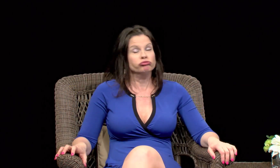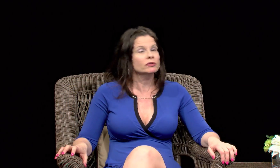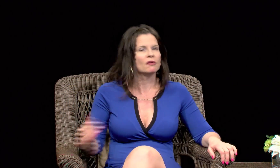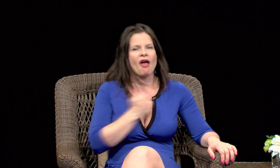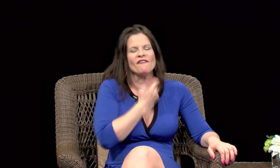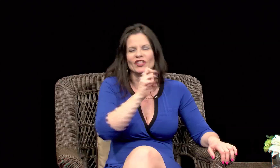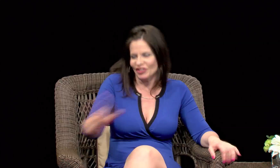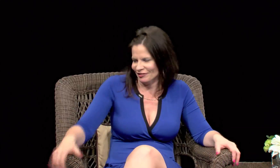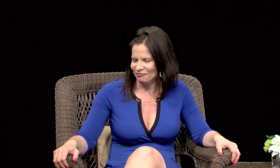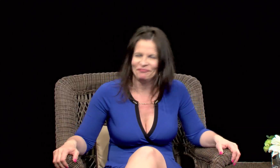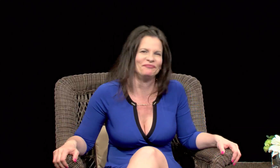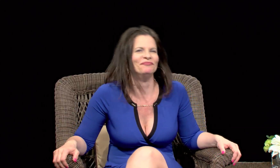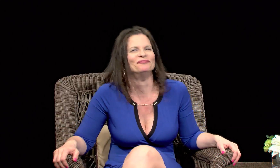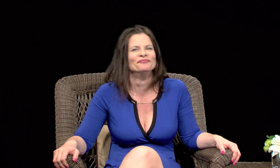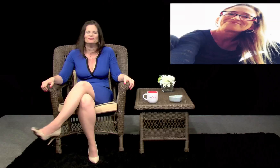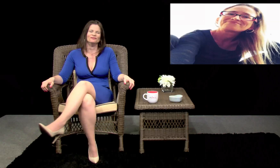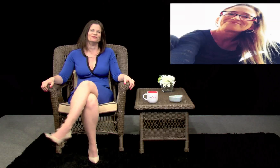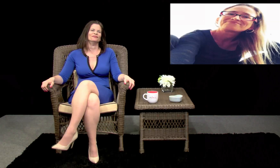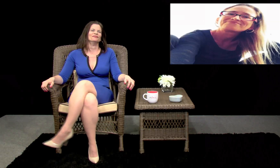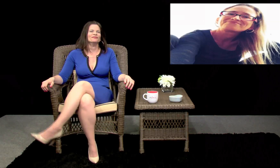an amazing woman. She does so much.